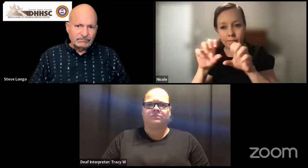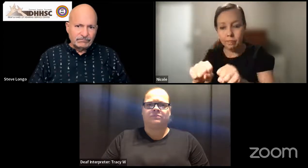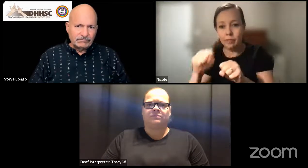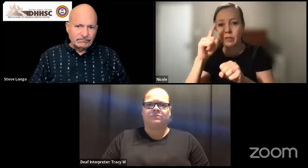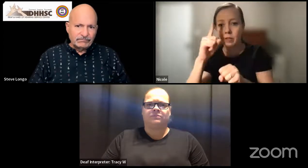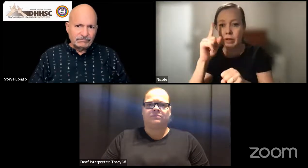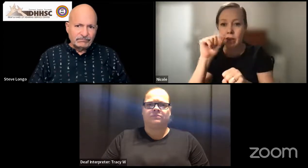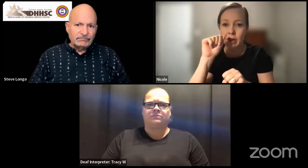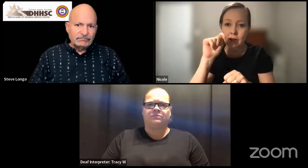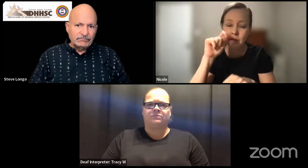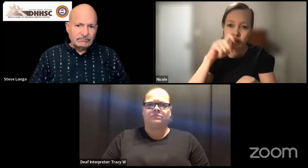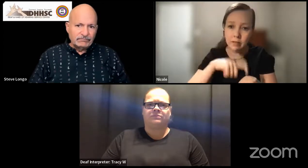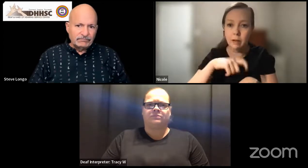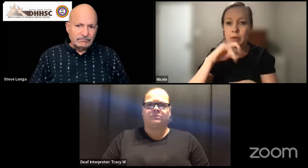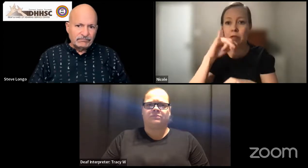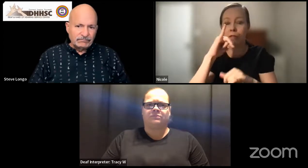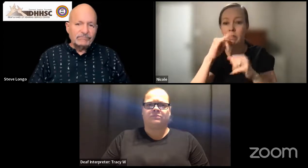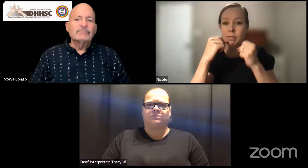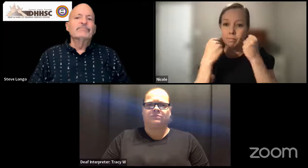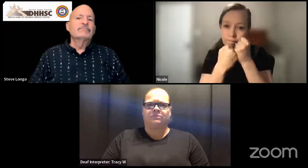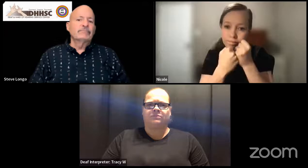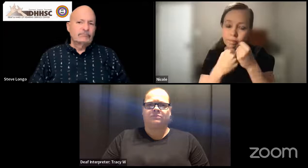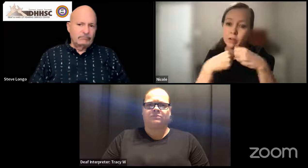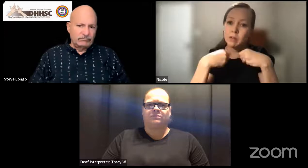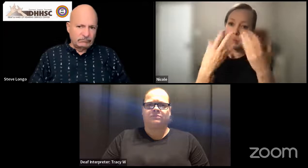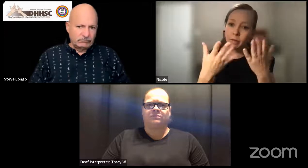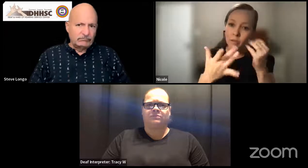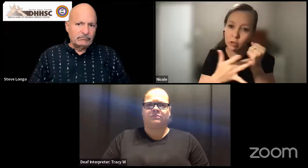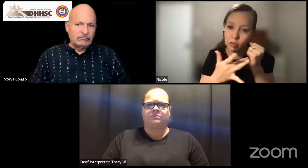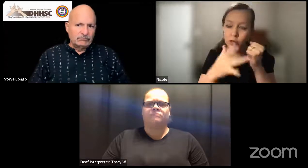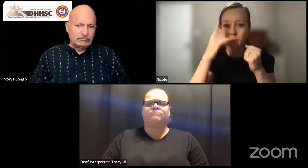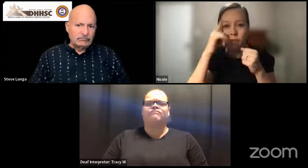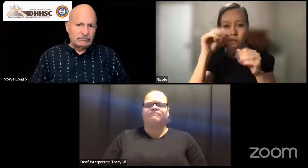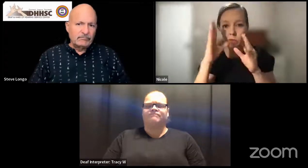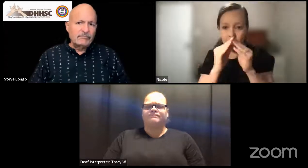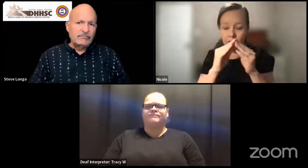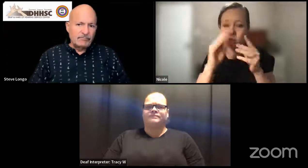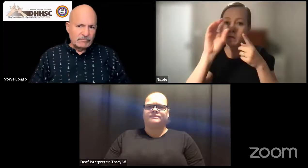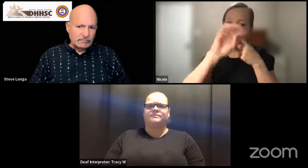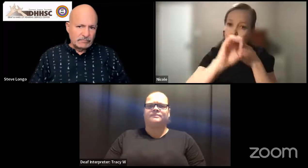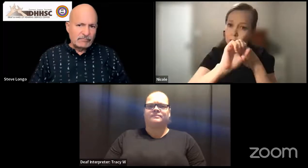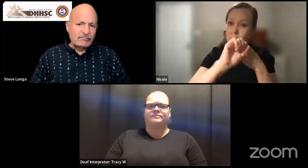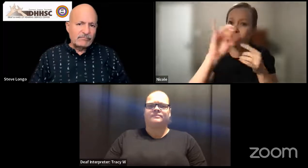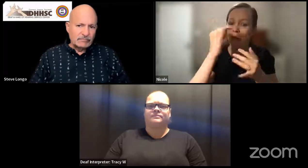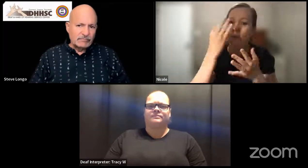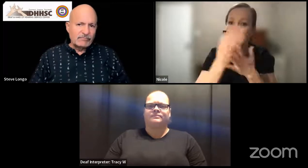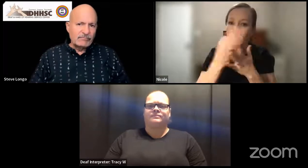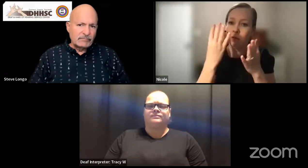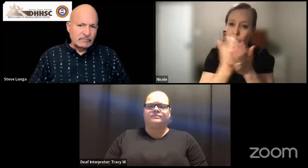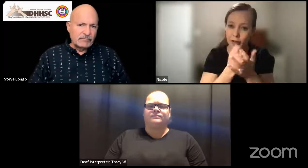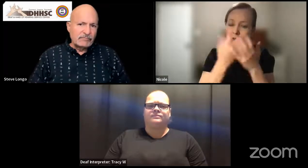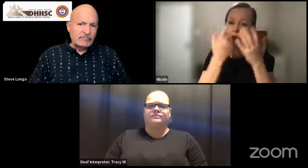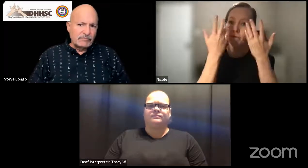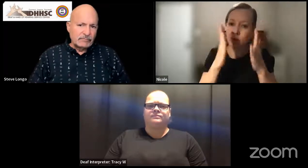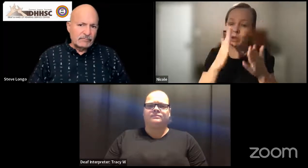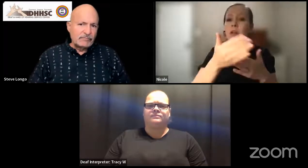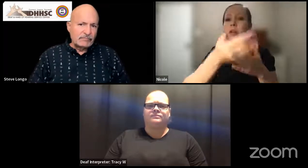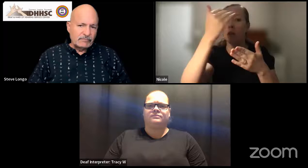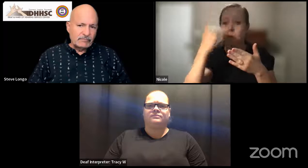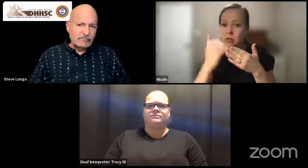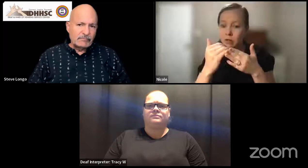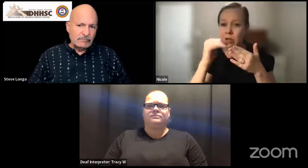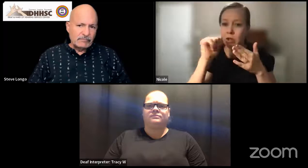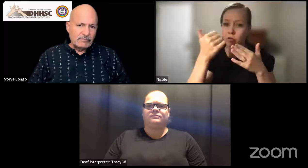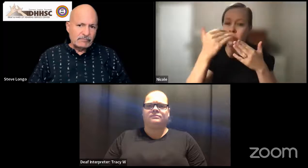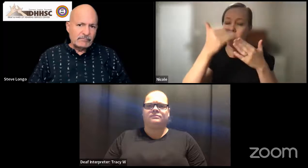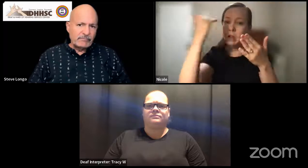But I would really like to have discussions, times set aside for really discussing support technologies